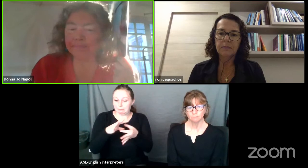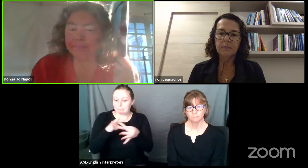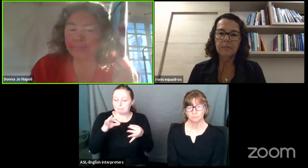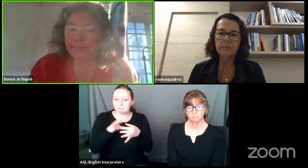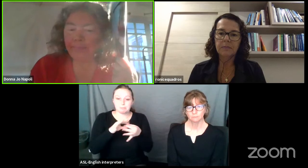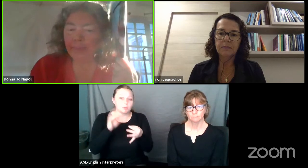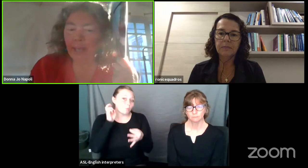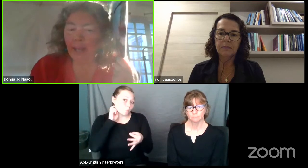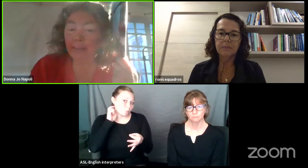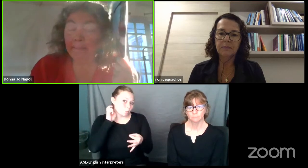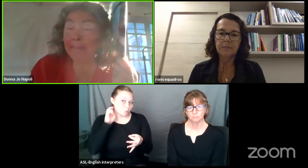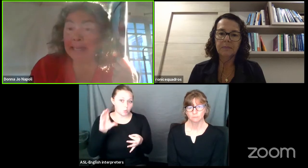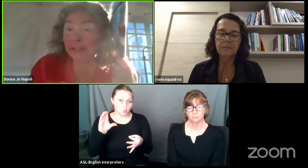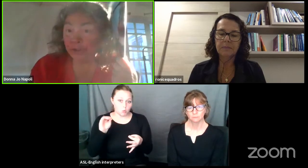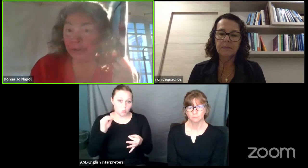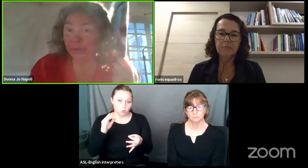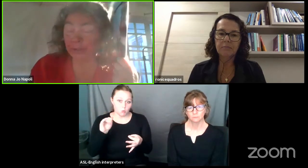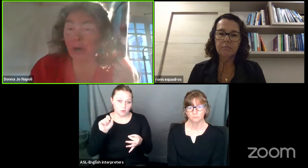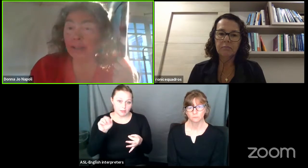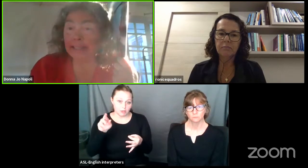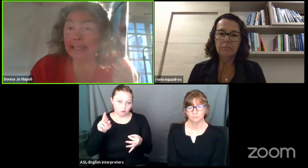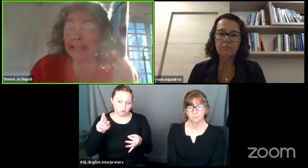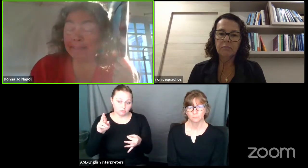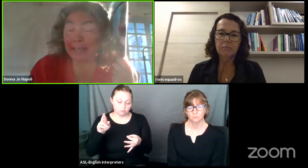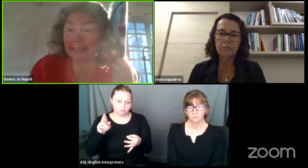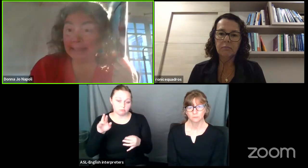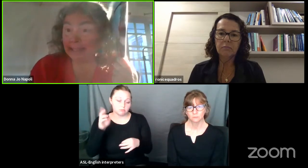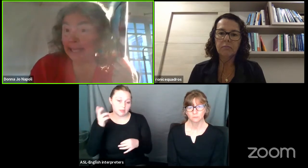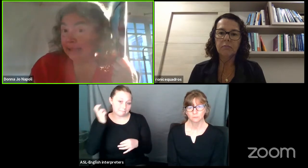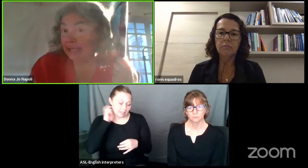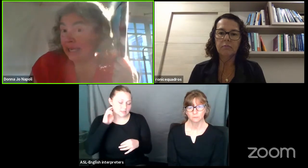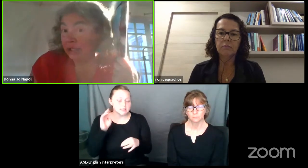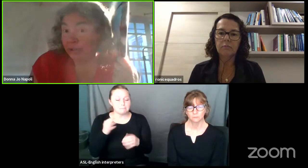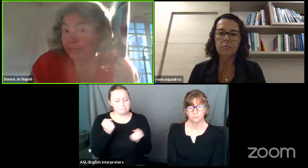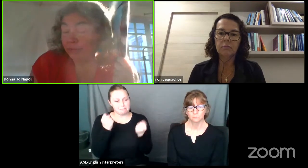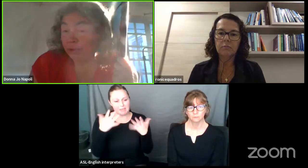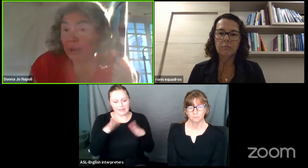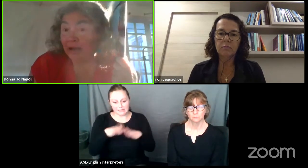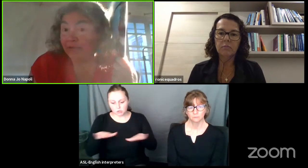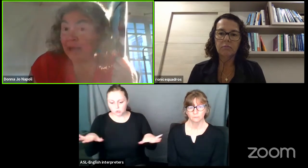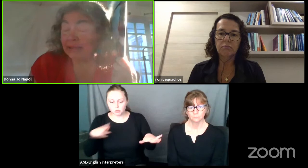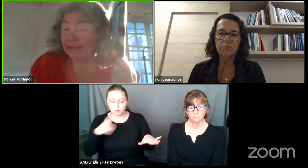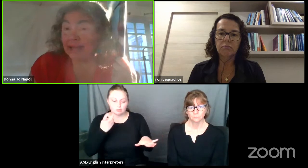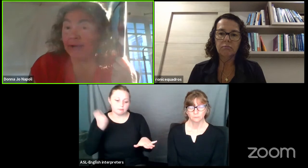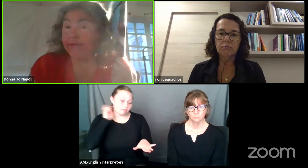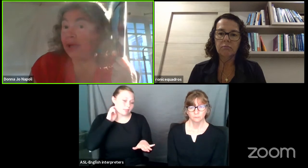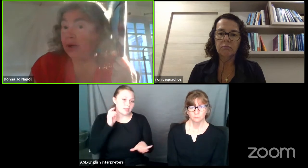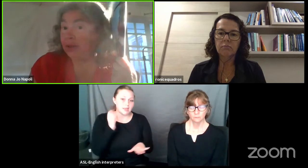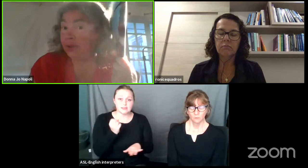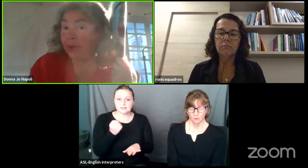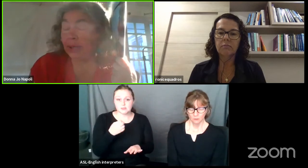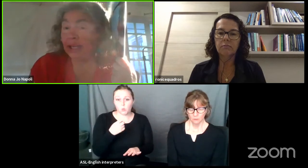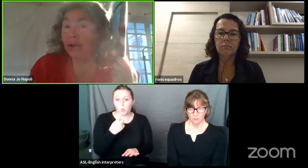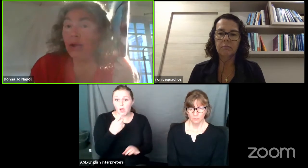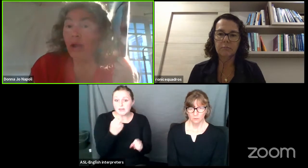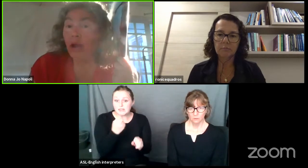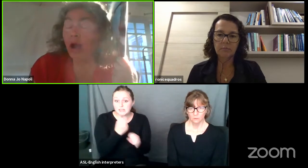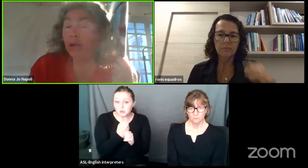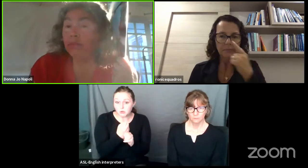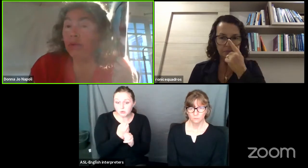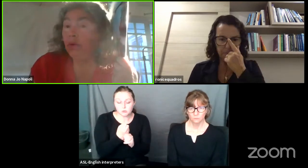and many children are getting implanted at the age of 12 months now, very